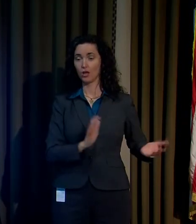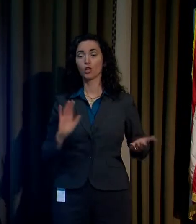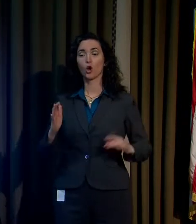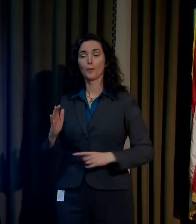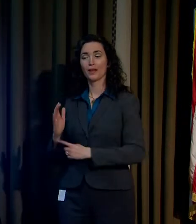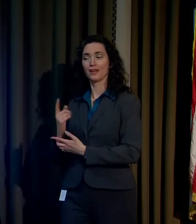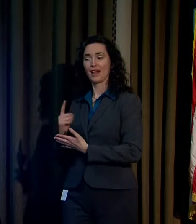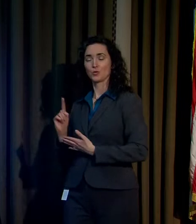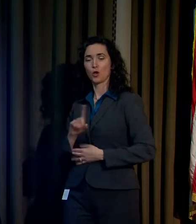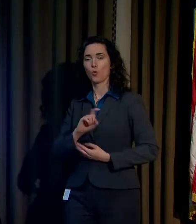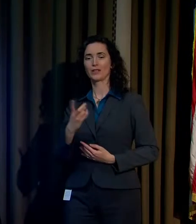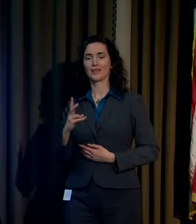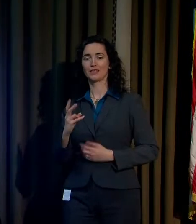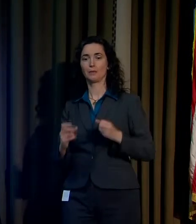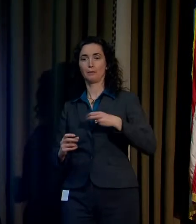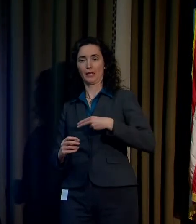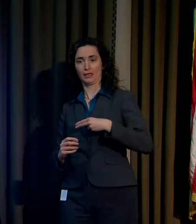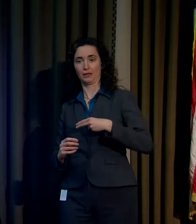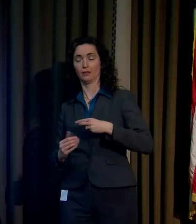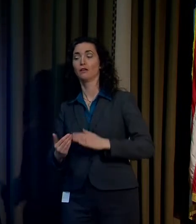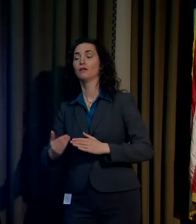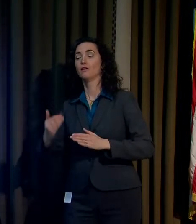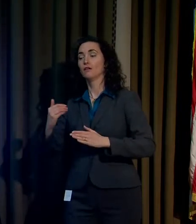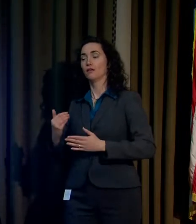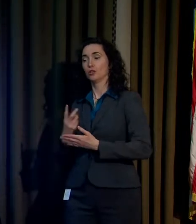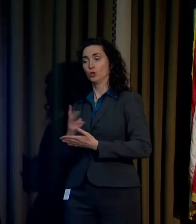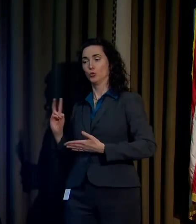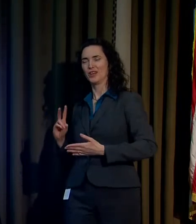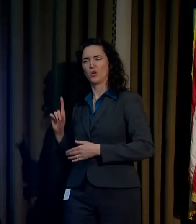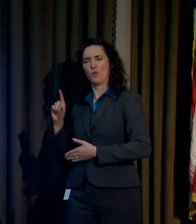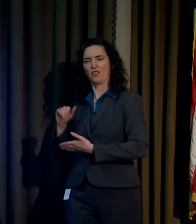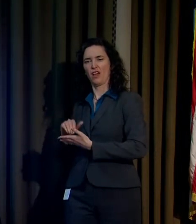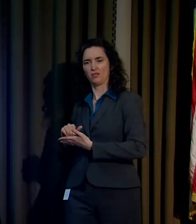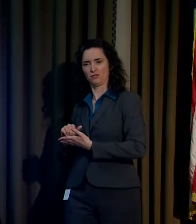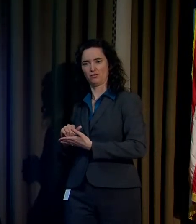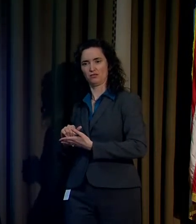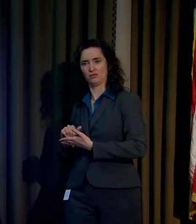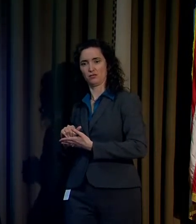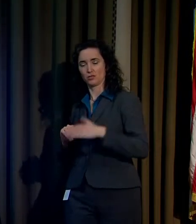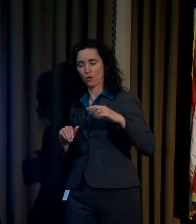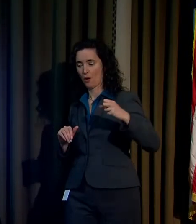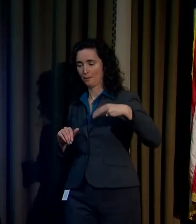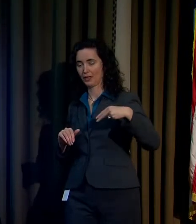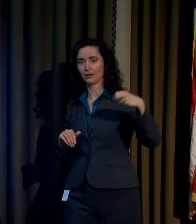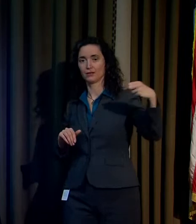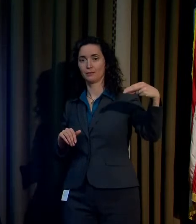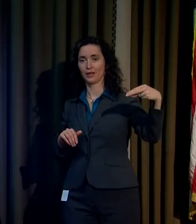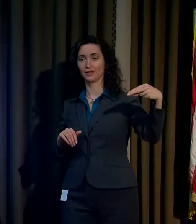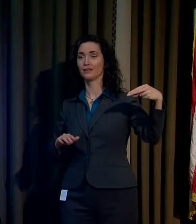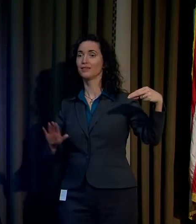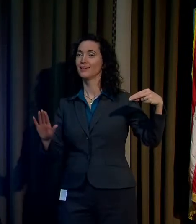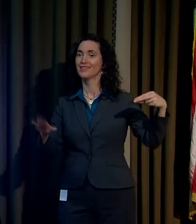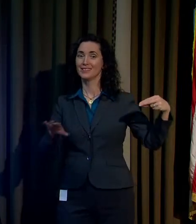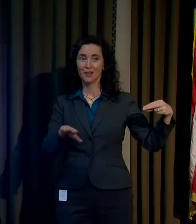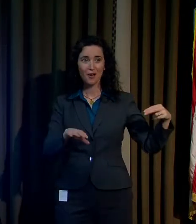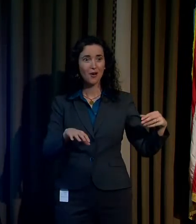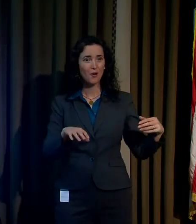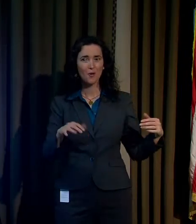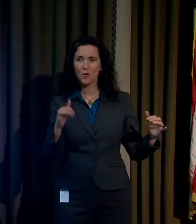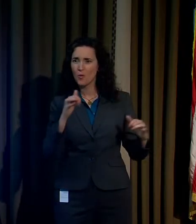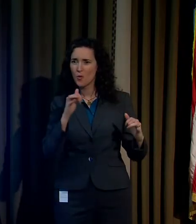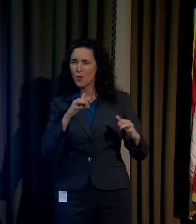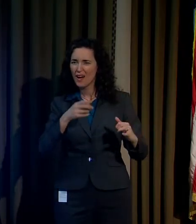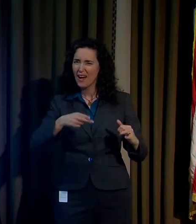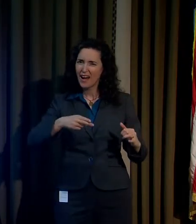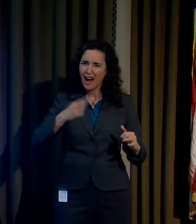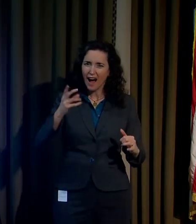is up from just over 1,000 the week prior to that. And I'll remind folks again, to take stock of how high a number that